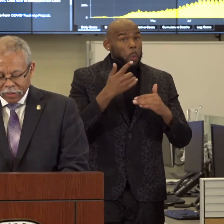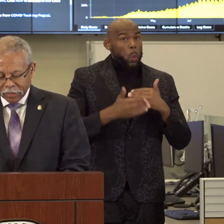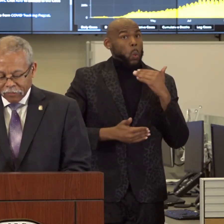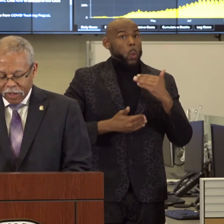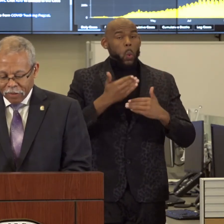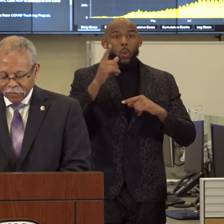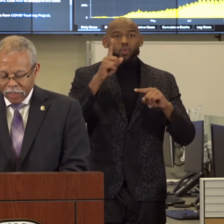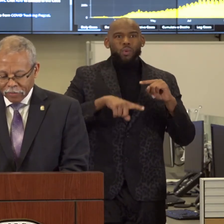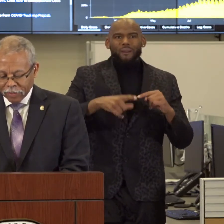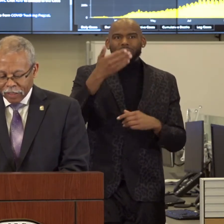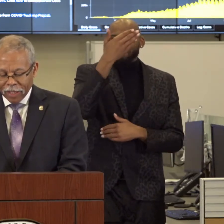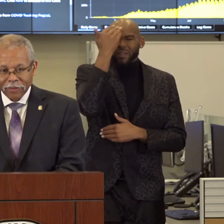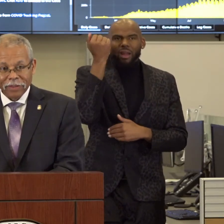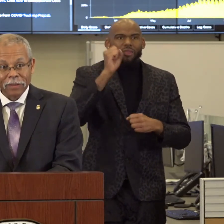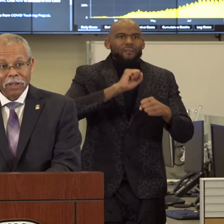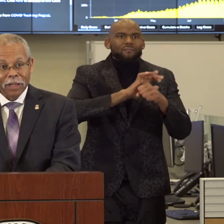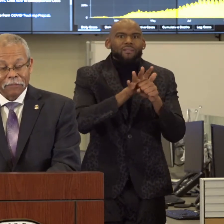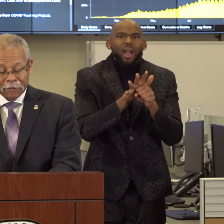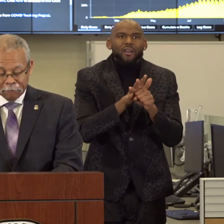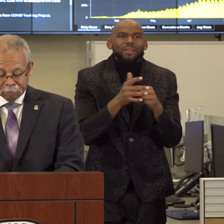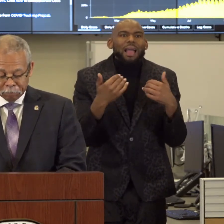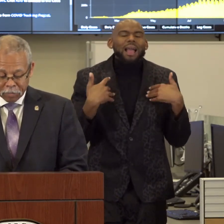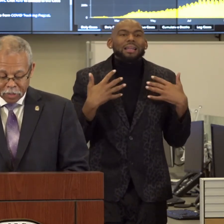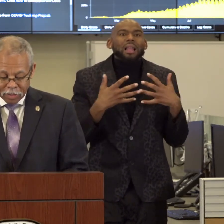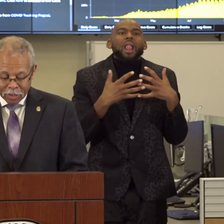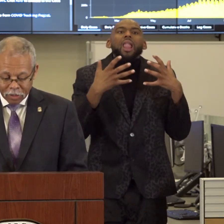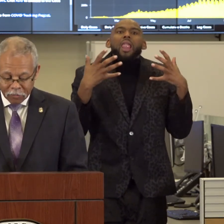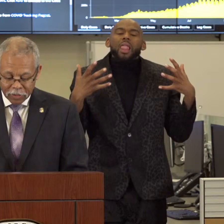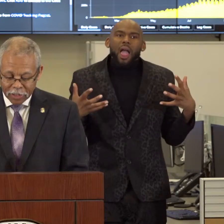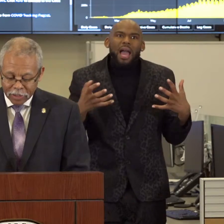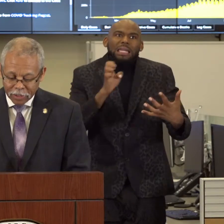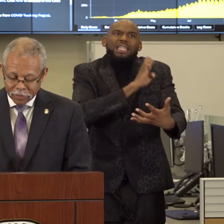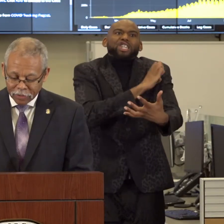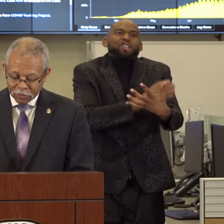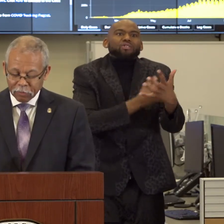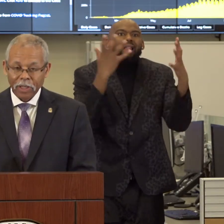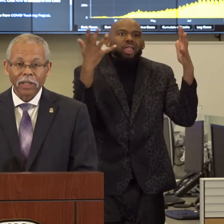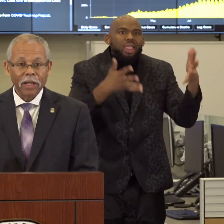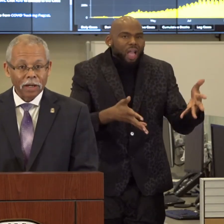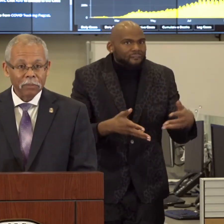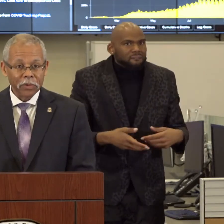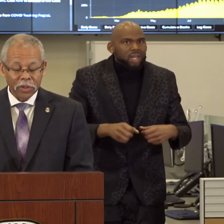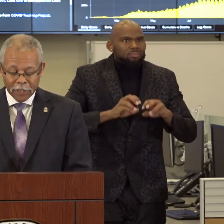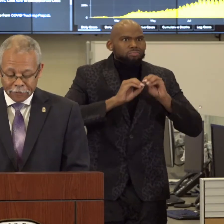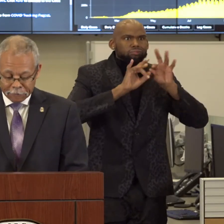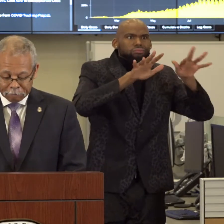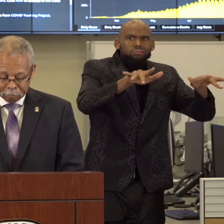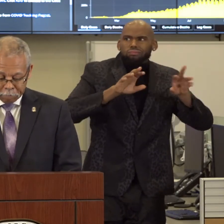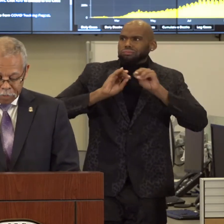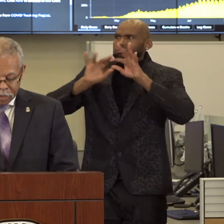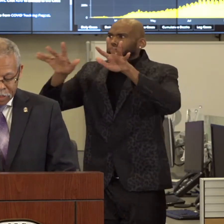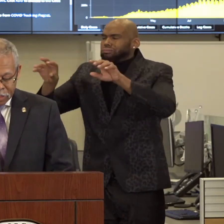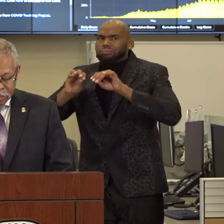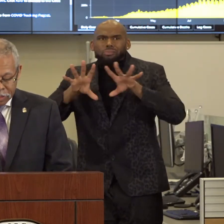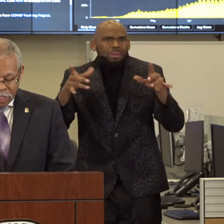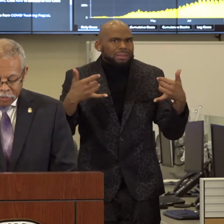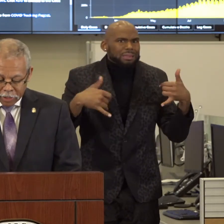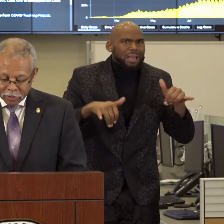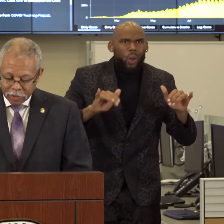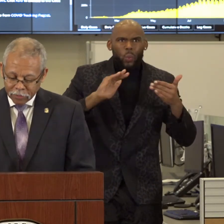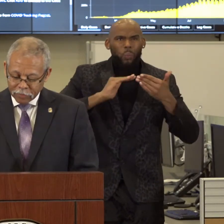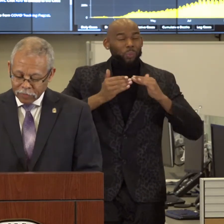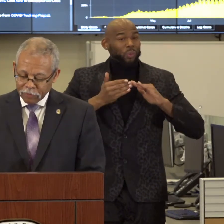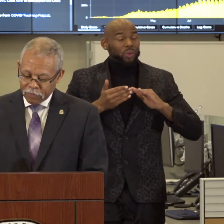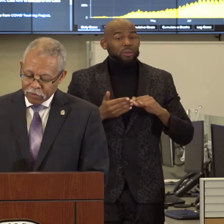can't forget that the virus has a lot of steam left. COVID-19 is still spreading in our communities. The